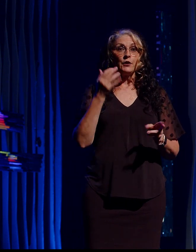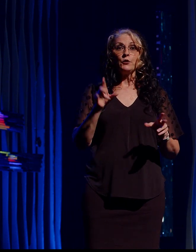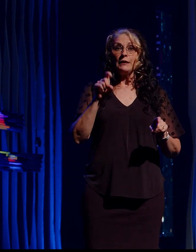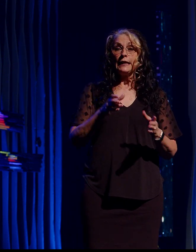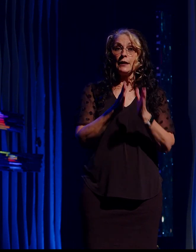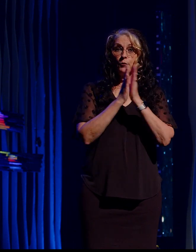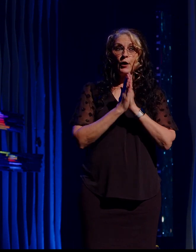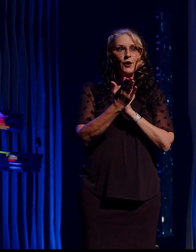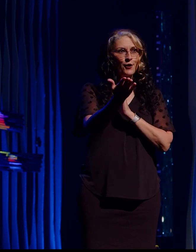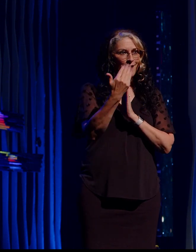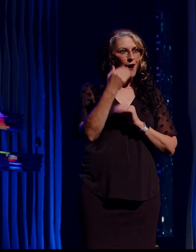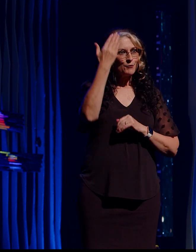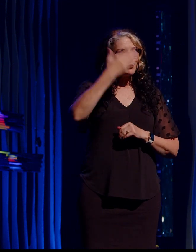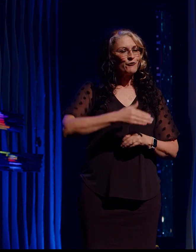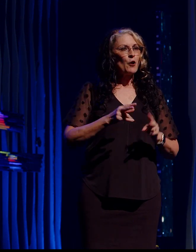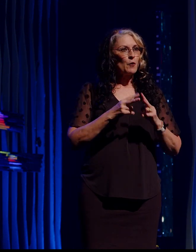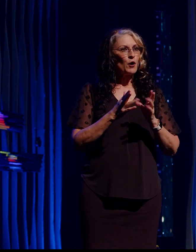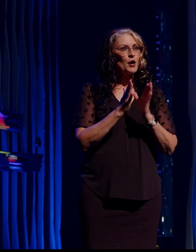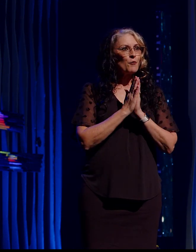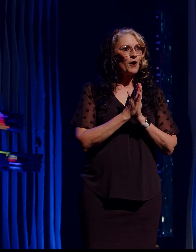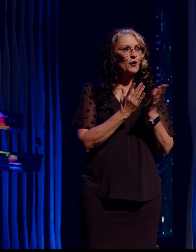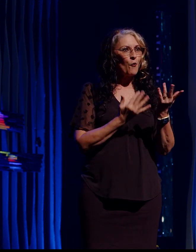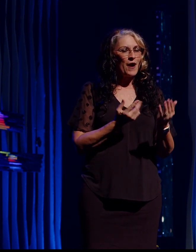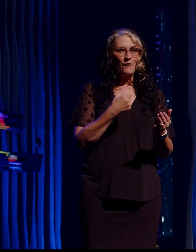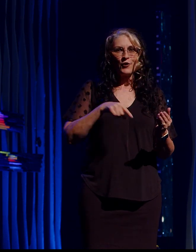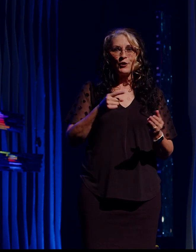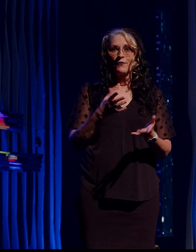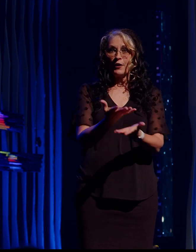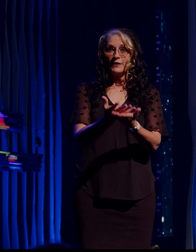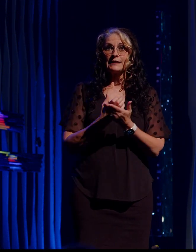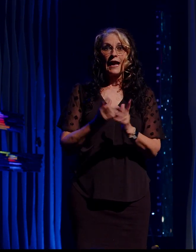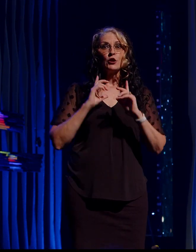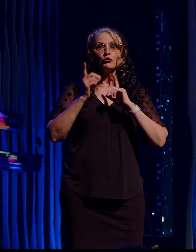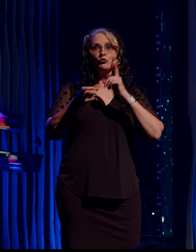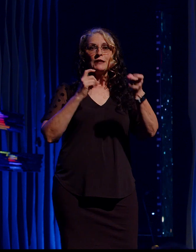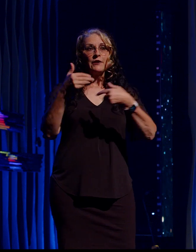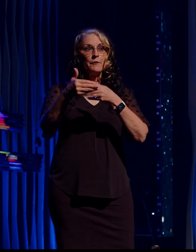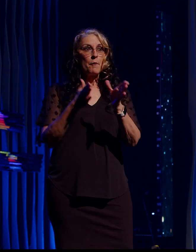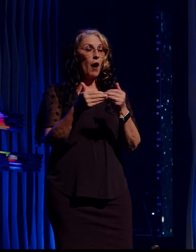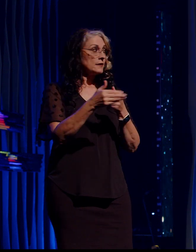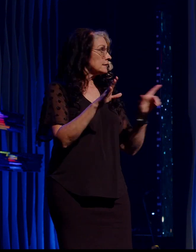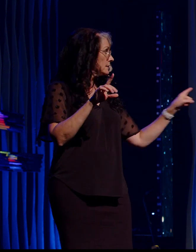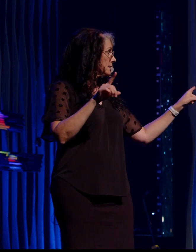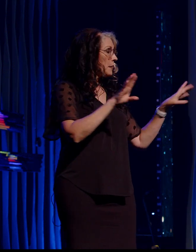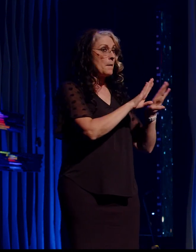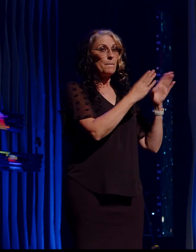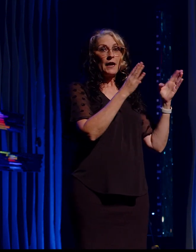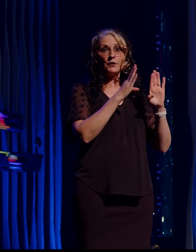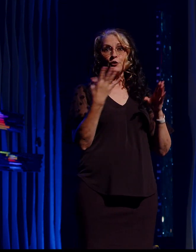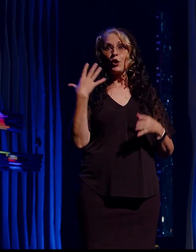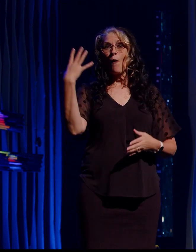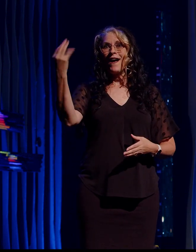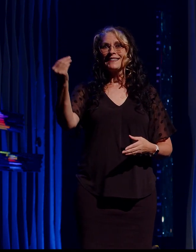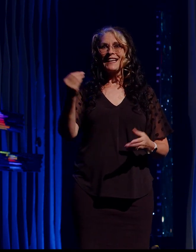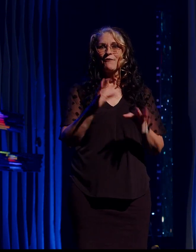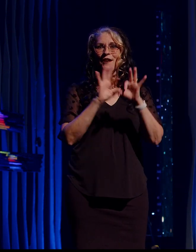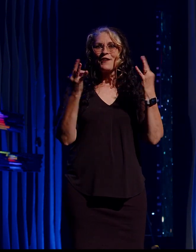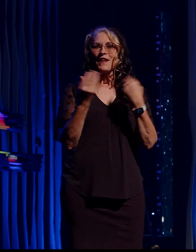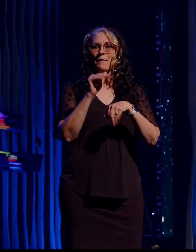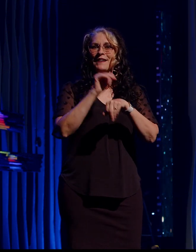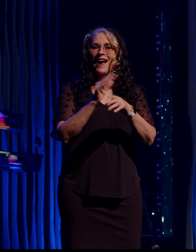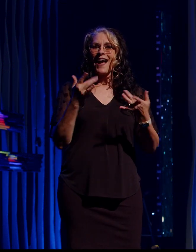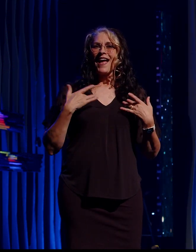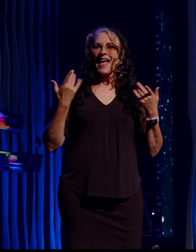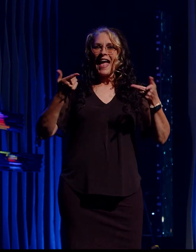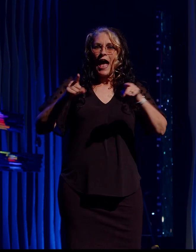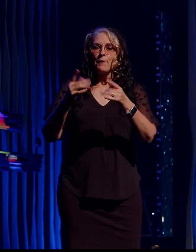tonight, come on down to the front. We'll have praying partners just waiting for you. If you have a desire to give, we have giving baskets by the door. And also go outside. We have our family night happening